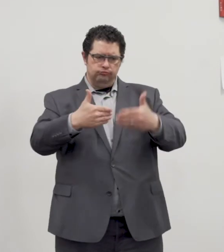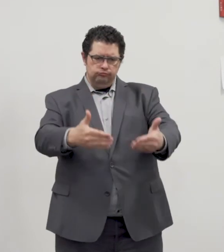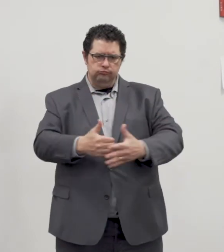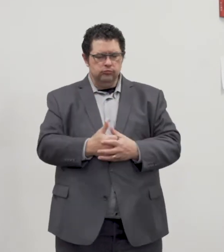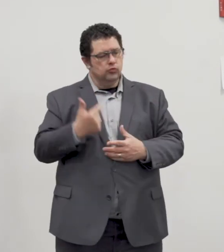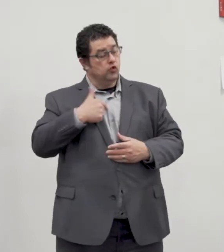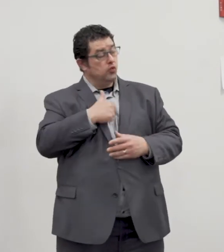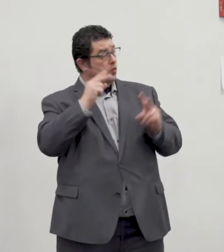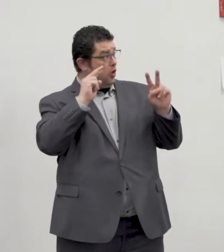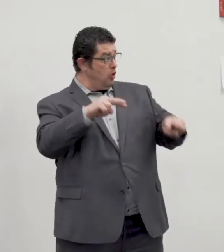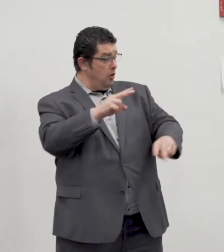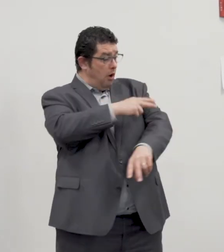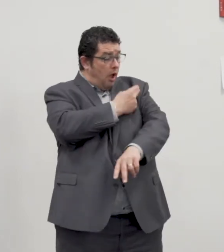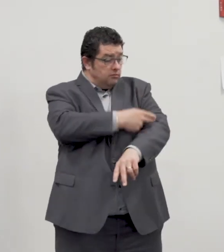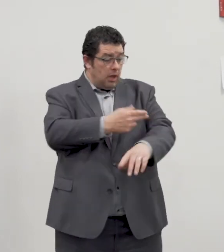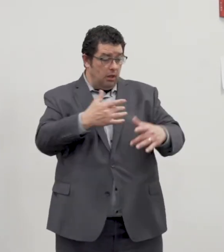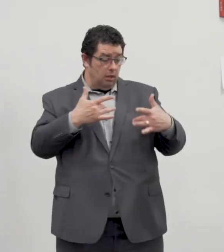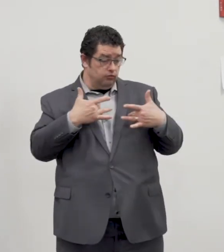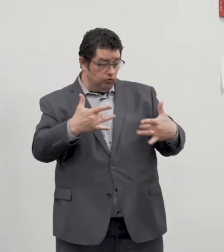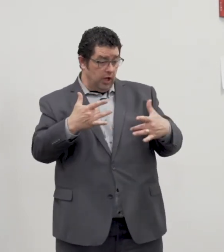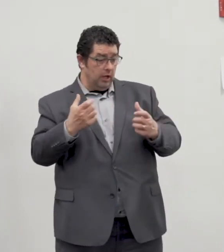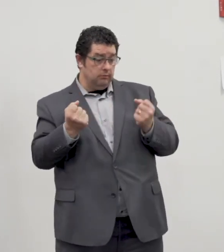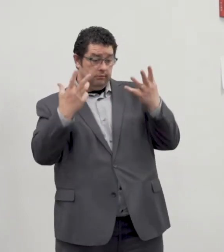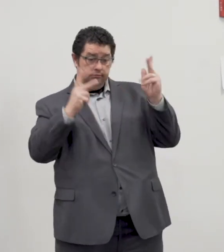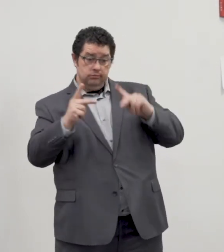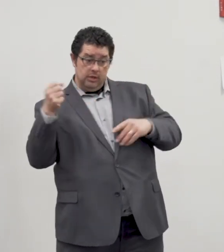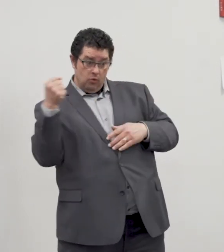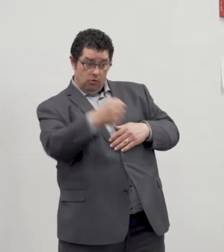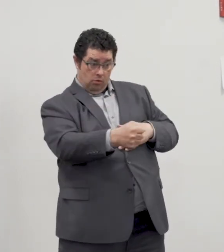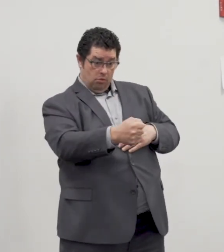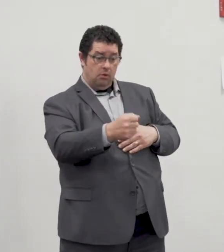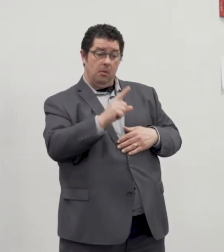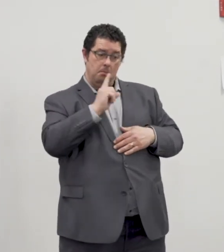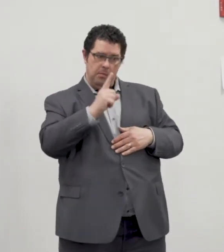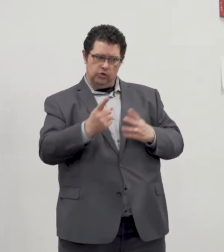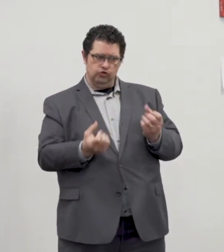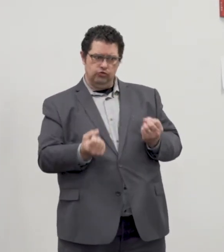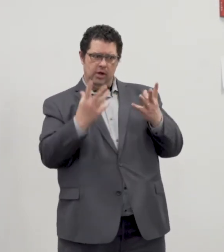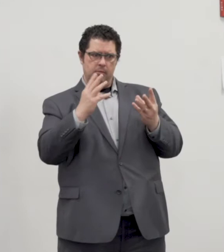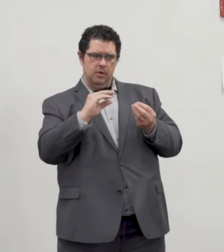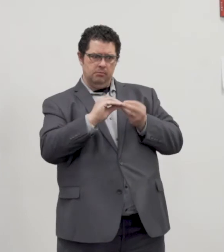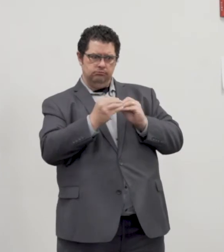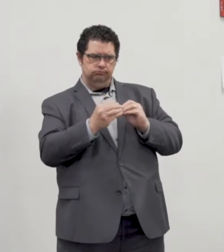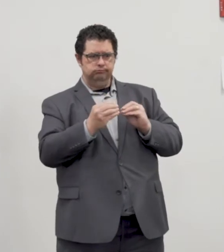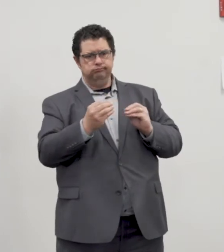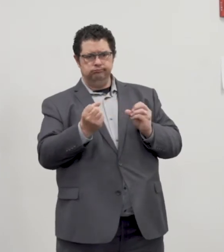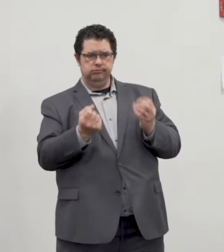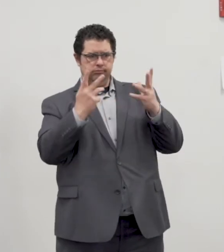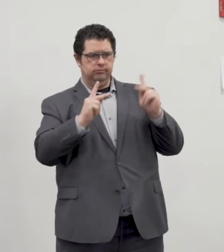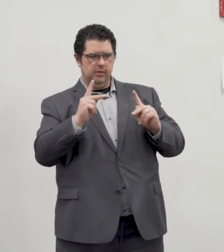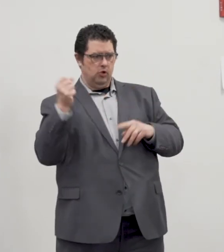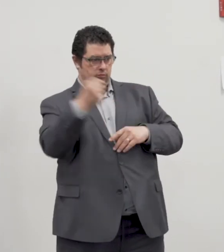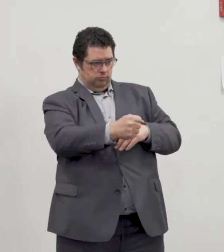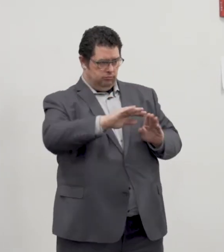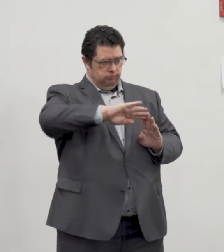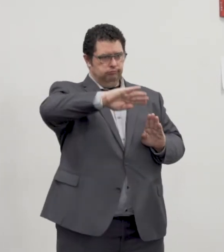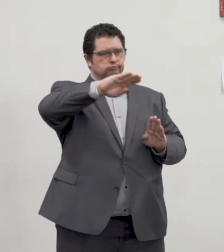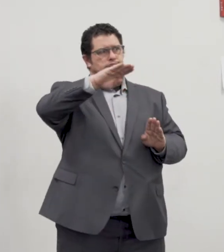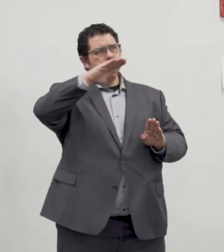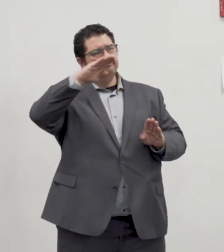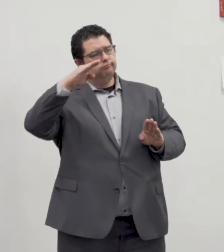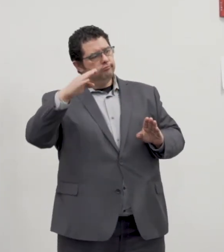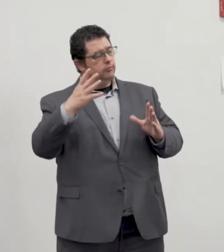the hospital admissions, and make sure that they are headed in the right direction. And we have several more days of data to come